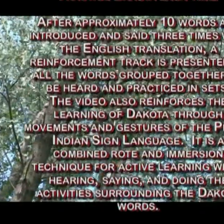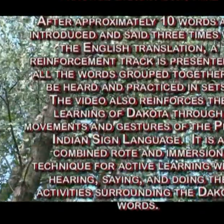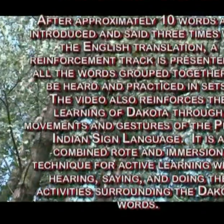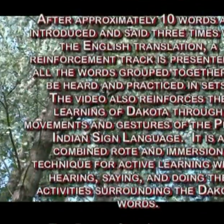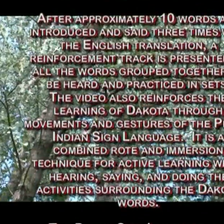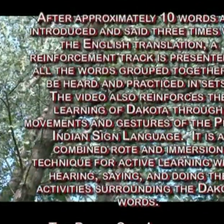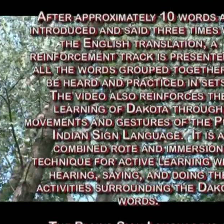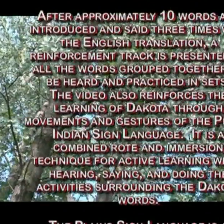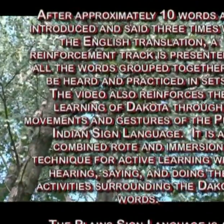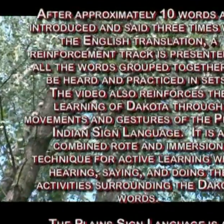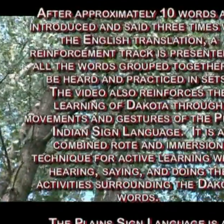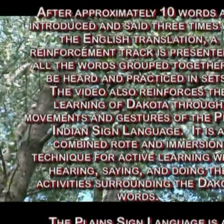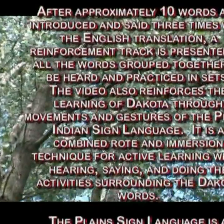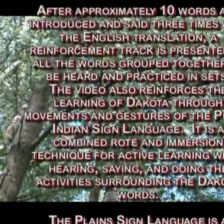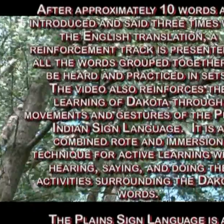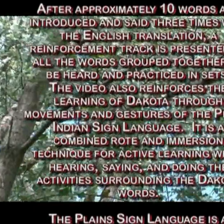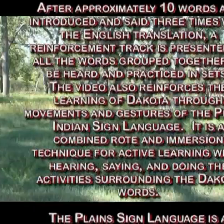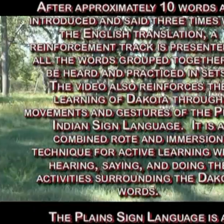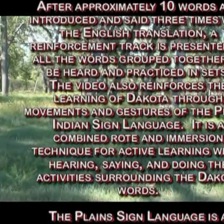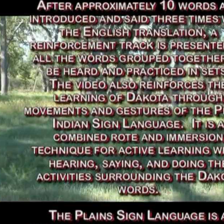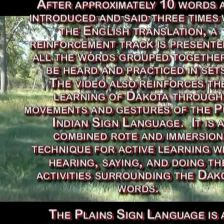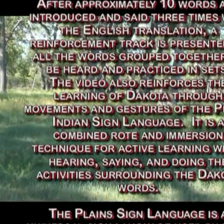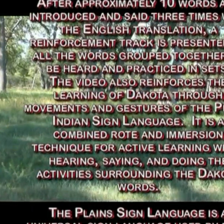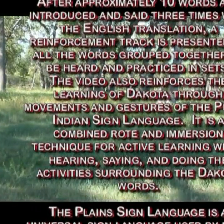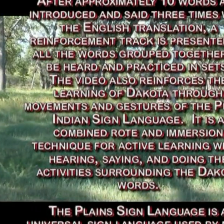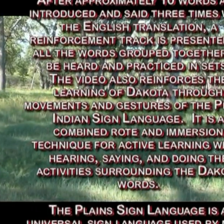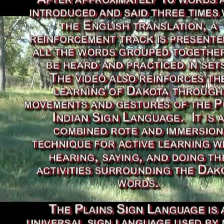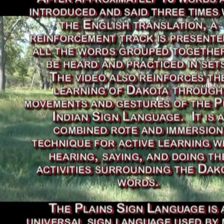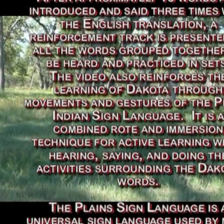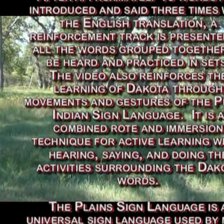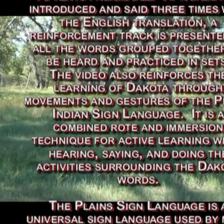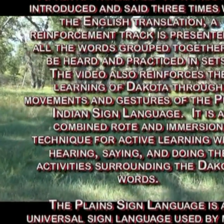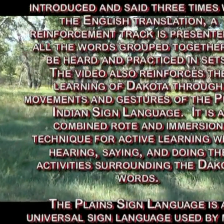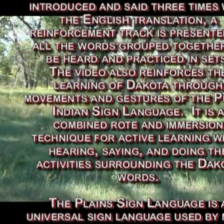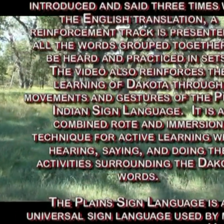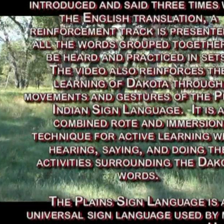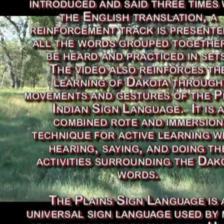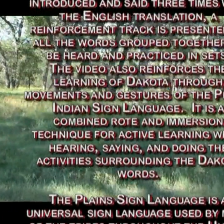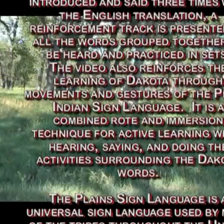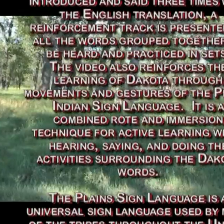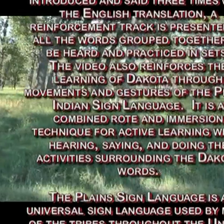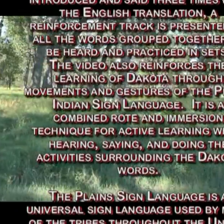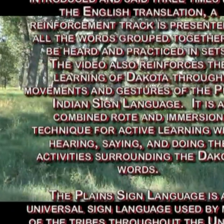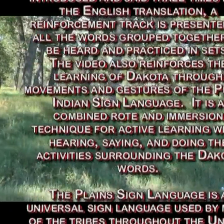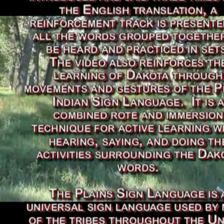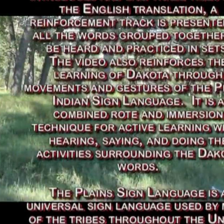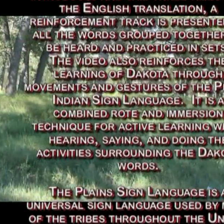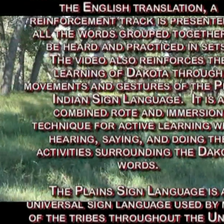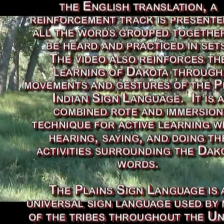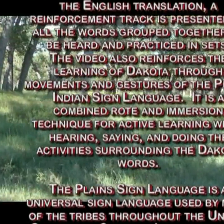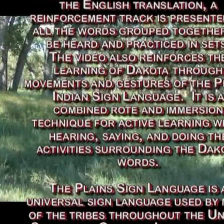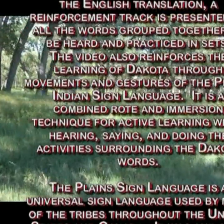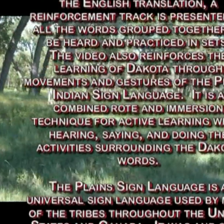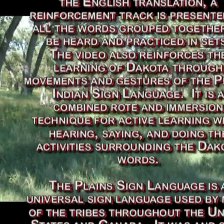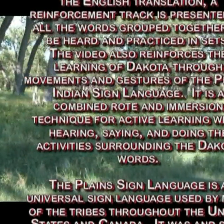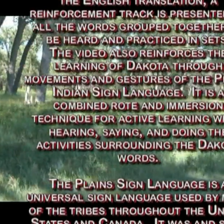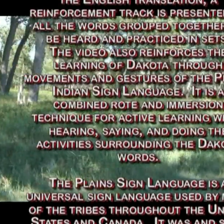the Plains Indian Sign Language. It is a combined rote and immersion technique for active learning while